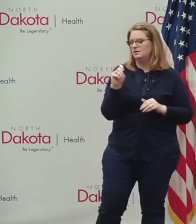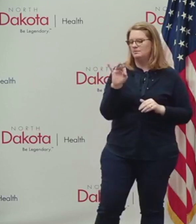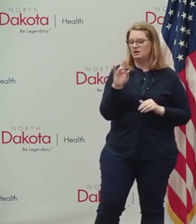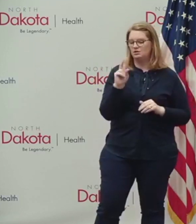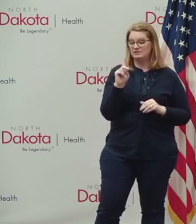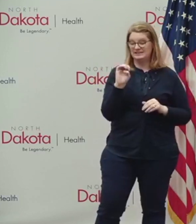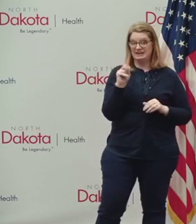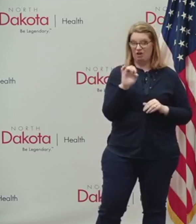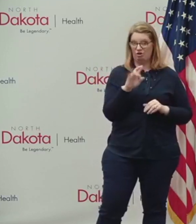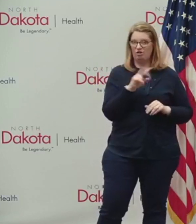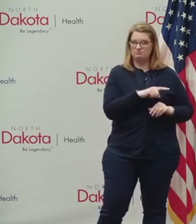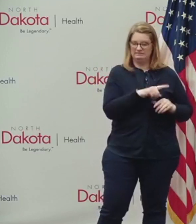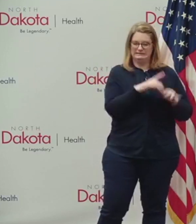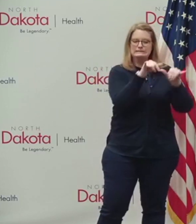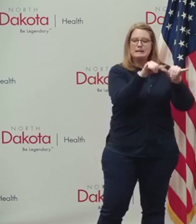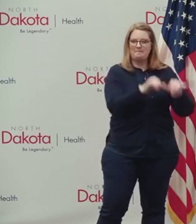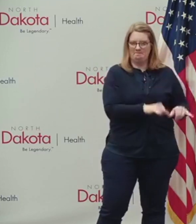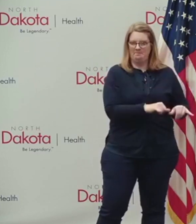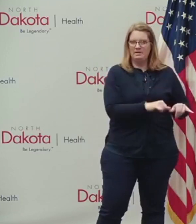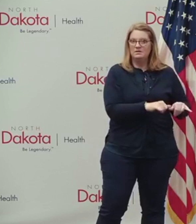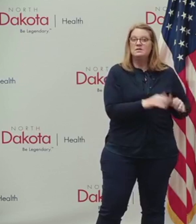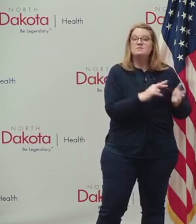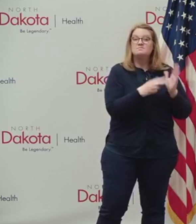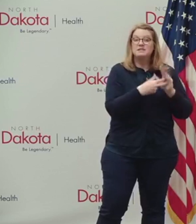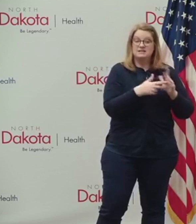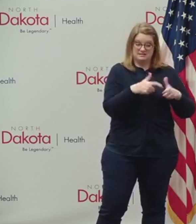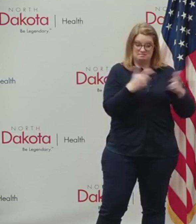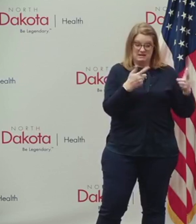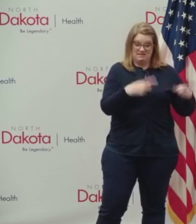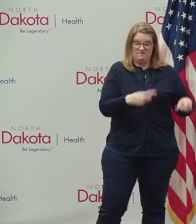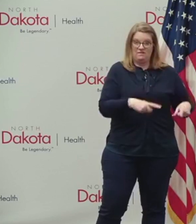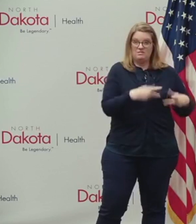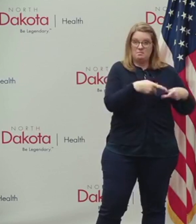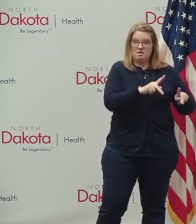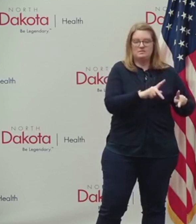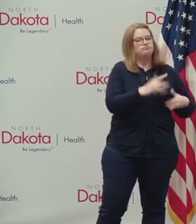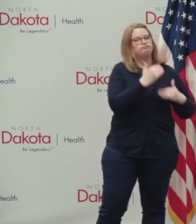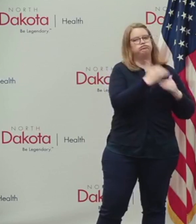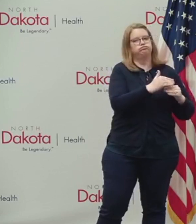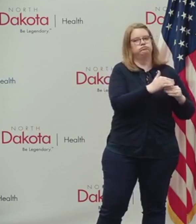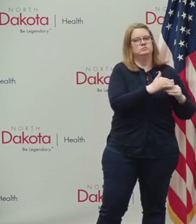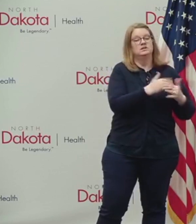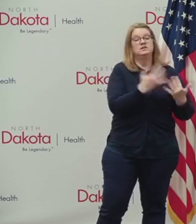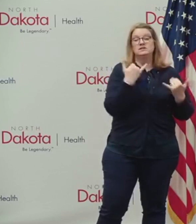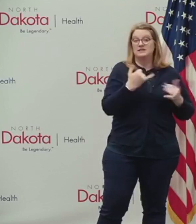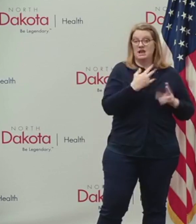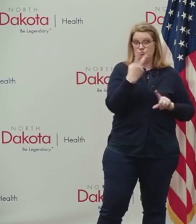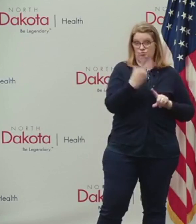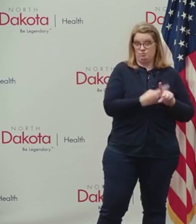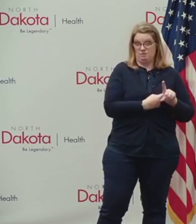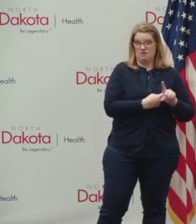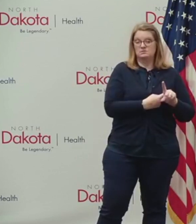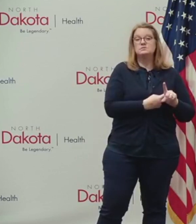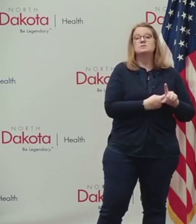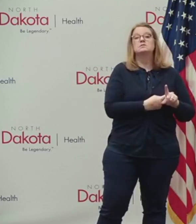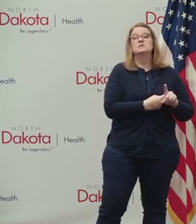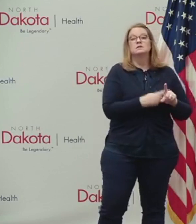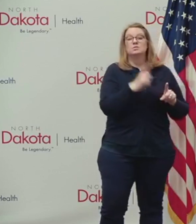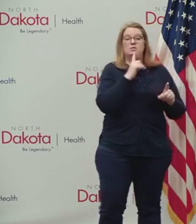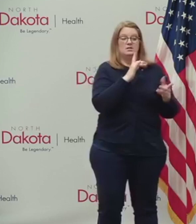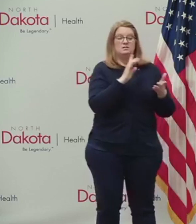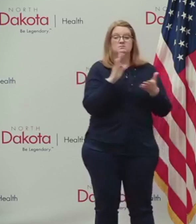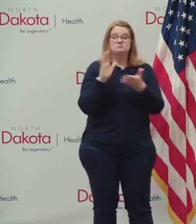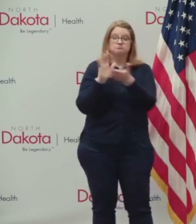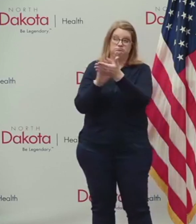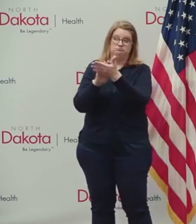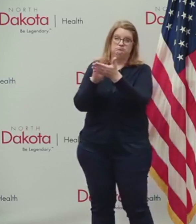Dickinson took similar action by limiting large event permits in the community. It's been almost 2 months ago when we'd given a shout out to Mayor